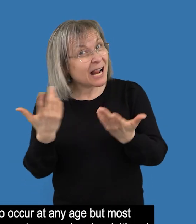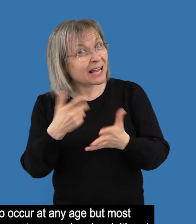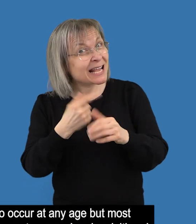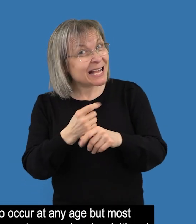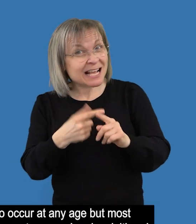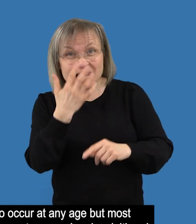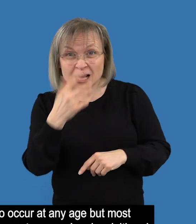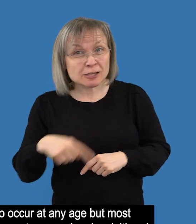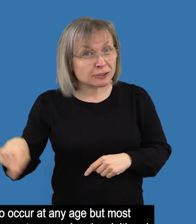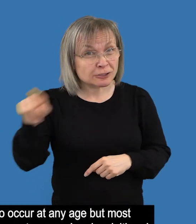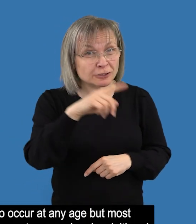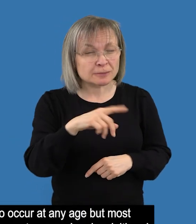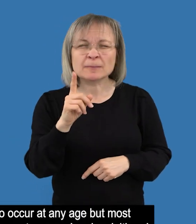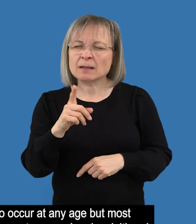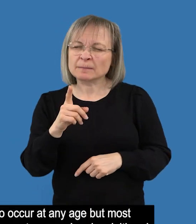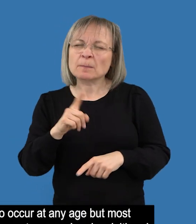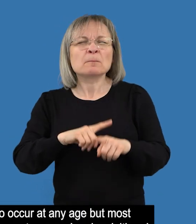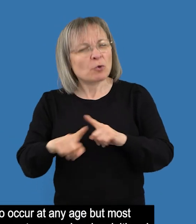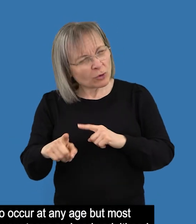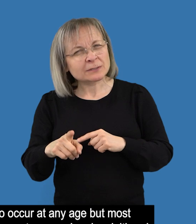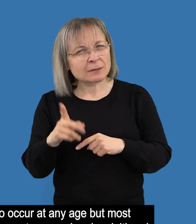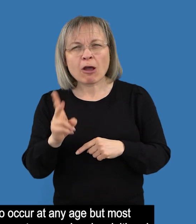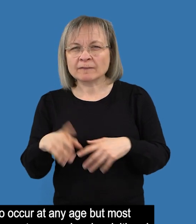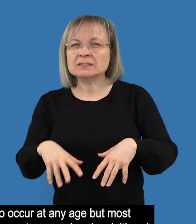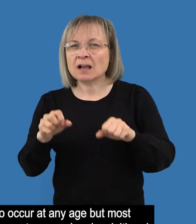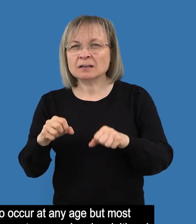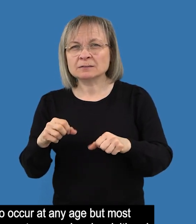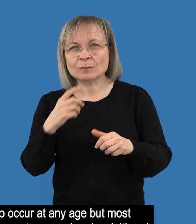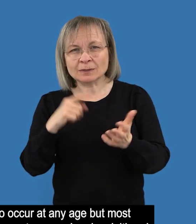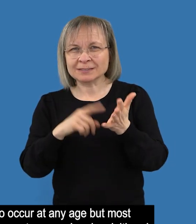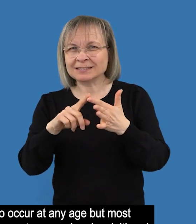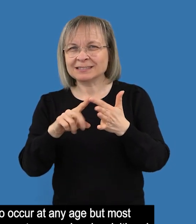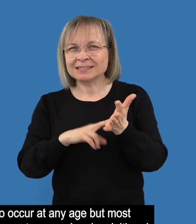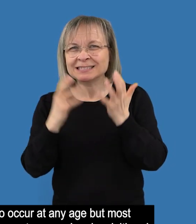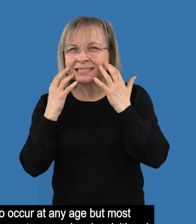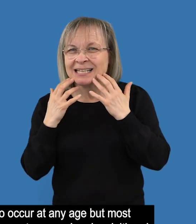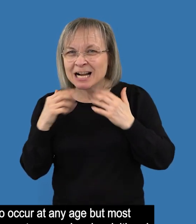It can also occur at any age, but most often starts in your teens and early adulthood.